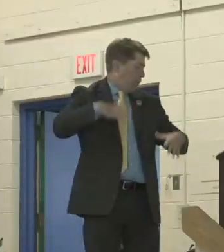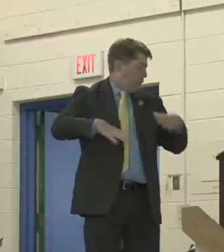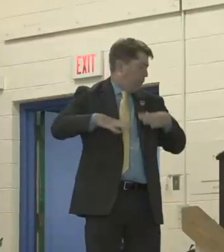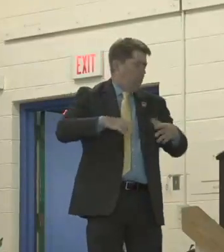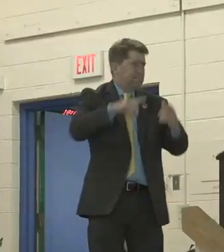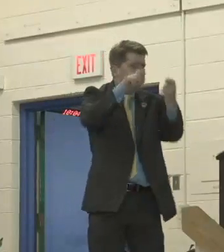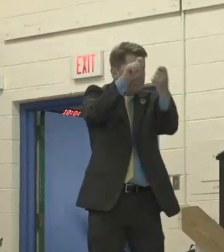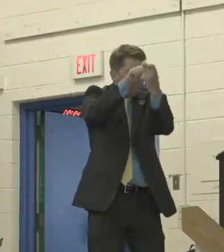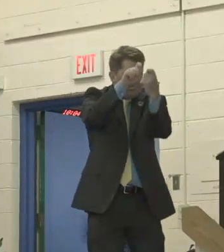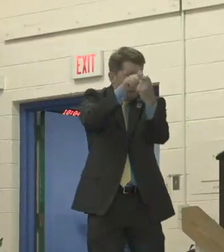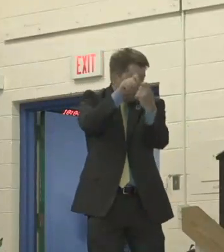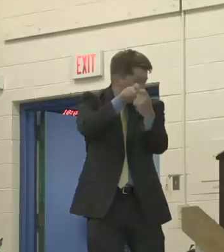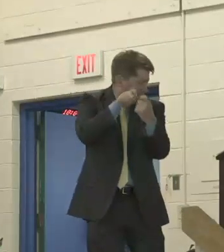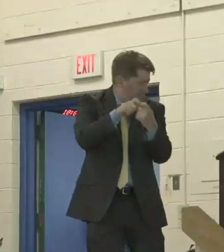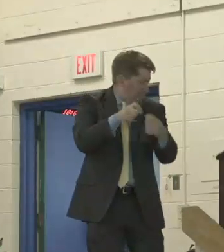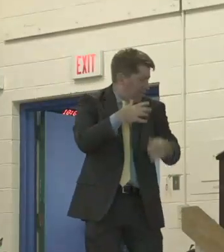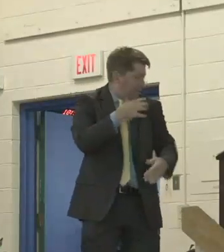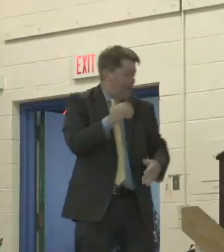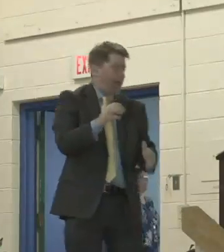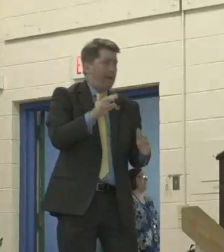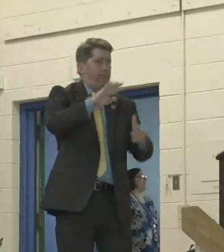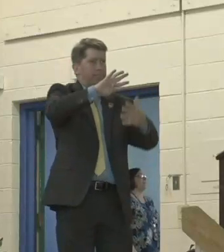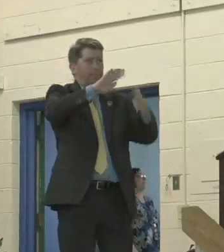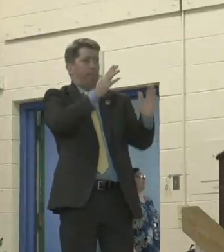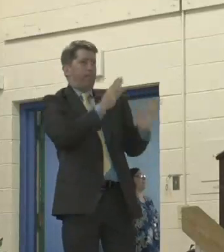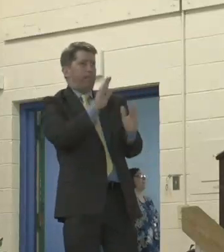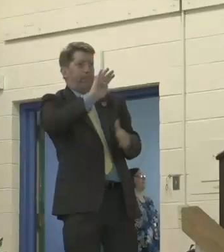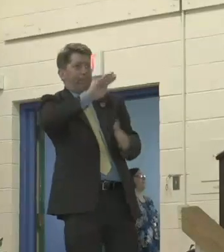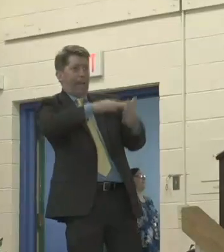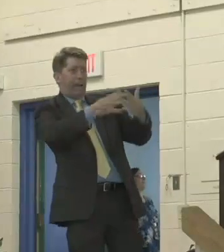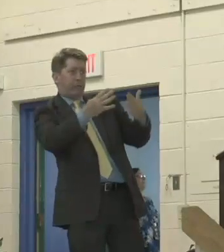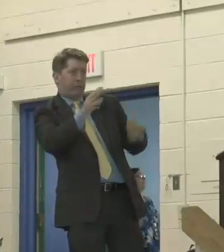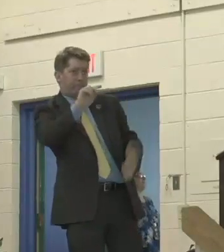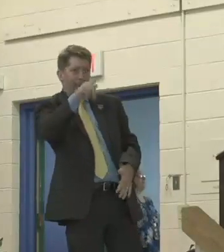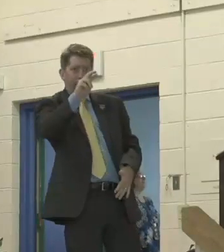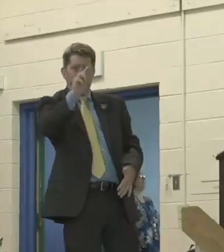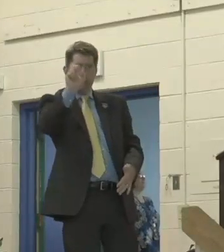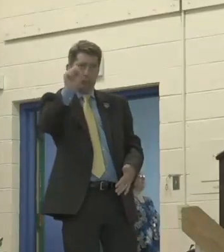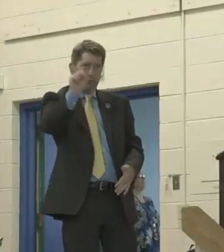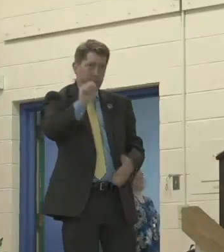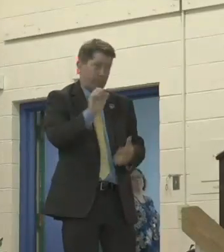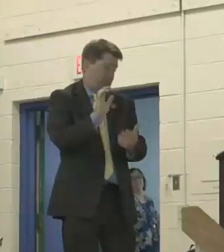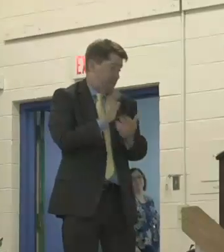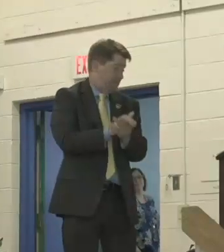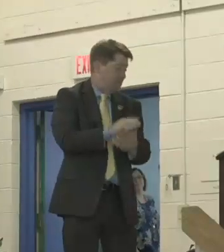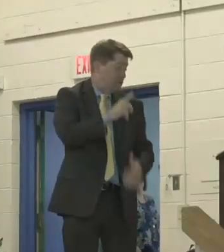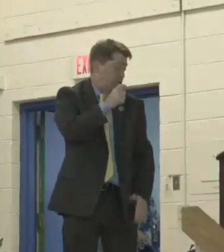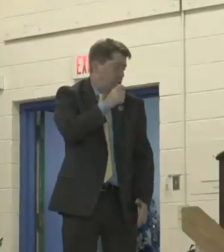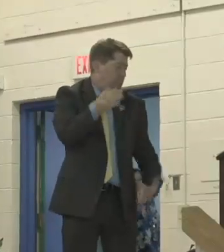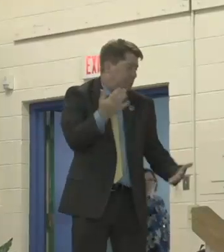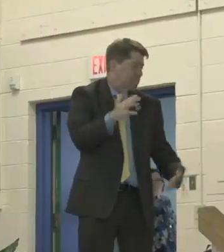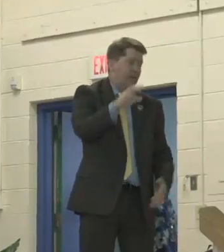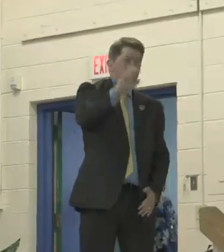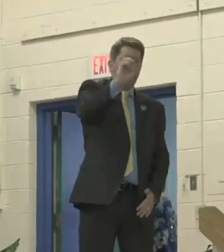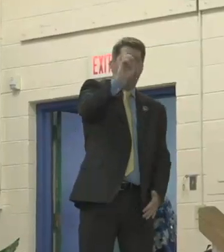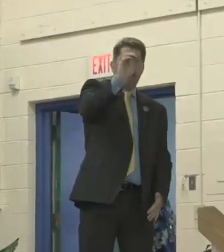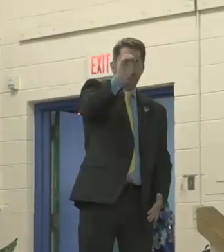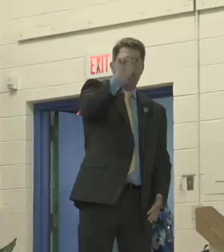in clothing, details, and patterns. And this award goes